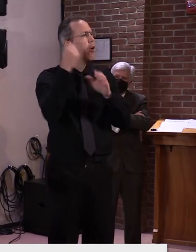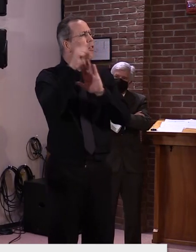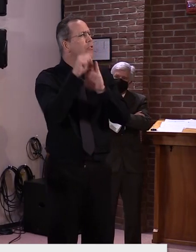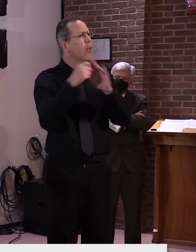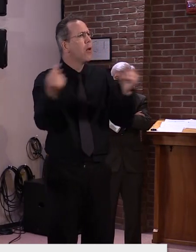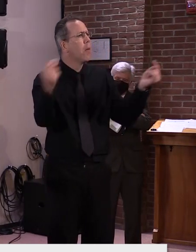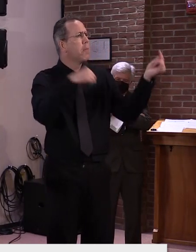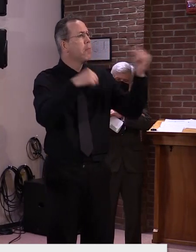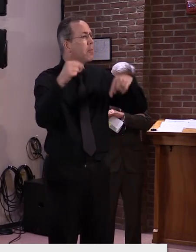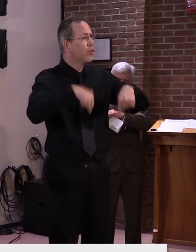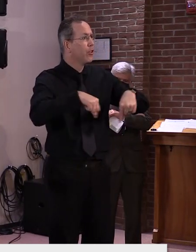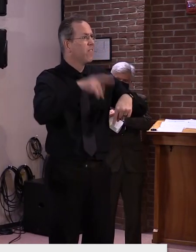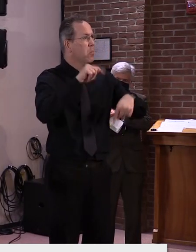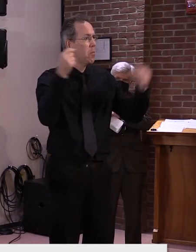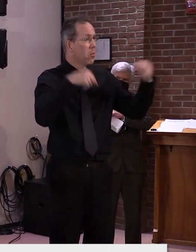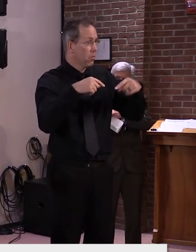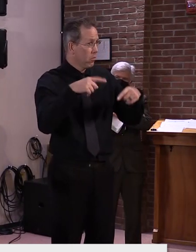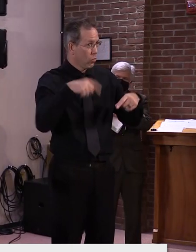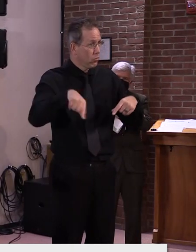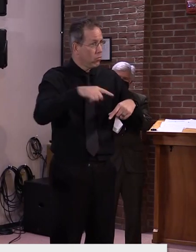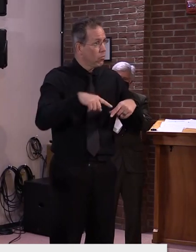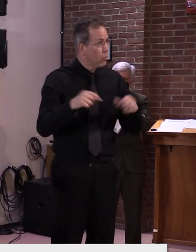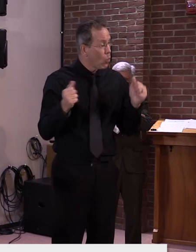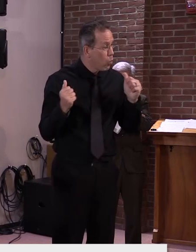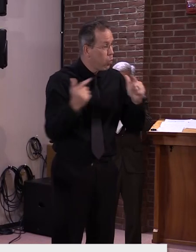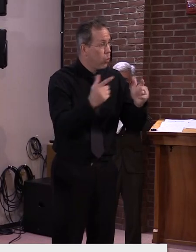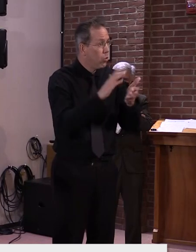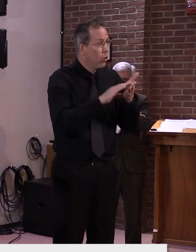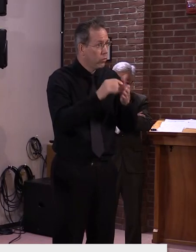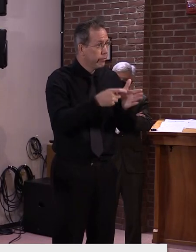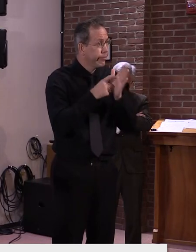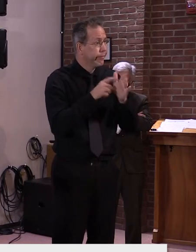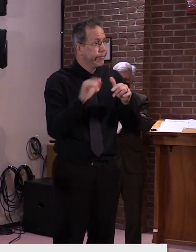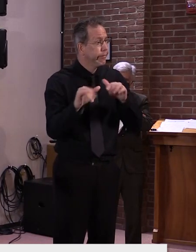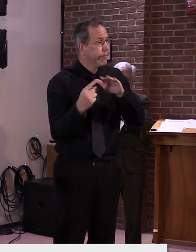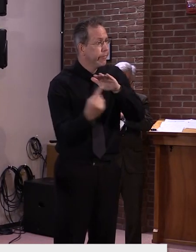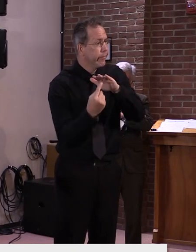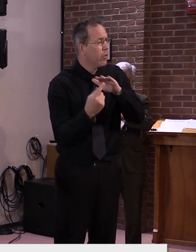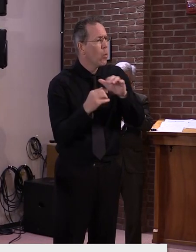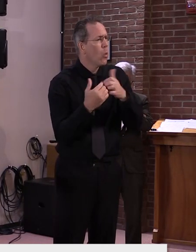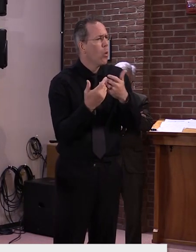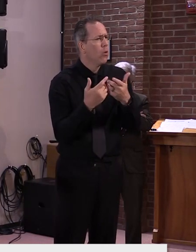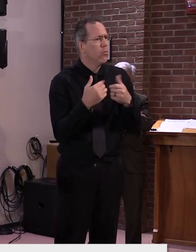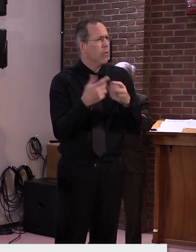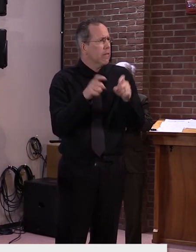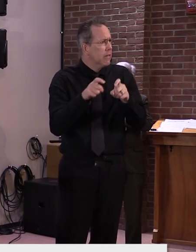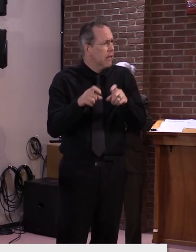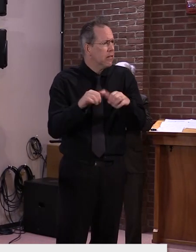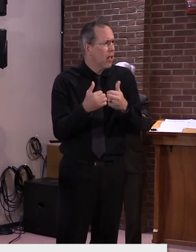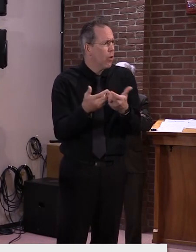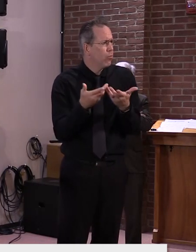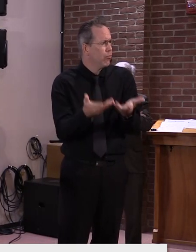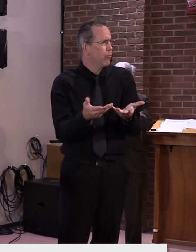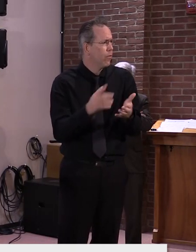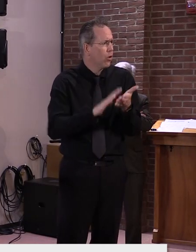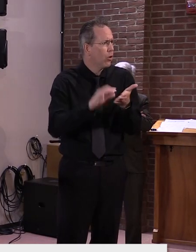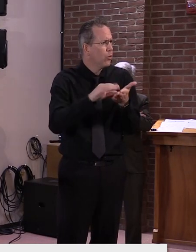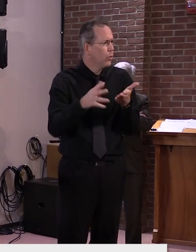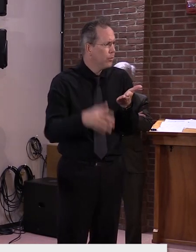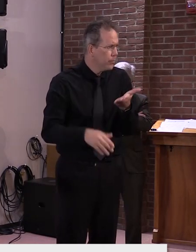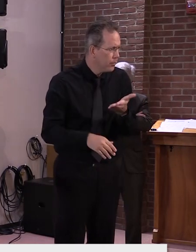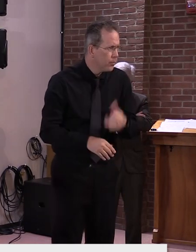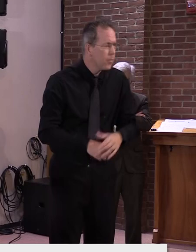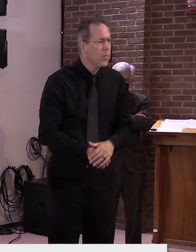contemplated at this point in time. I think different colleges and universities have different approaches, but yes, they will be required to